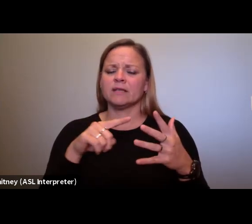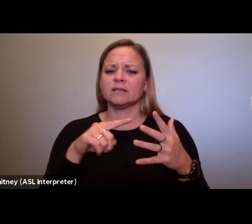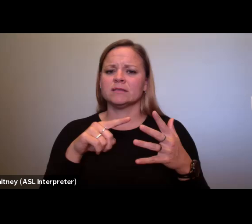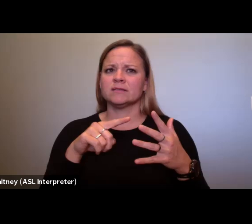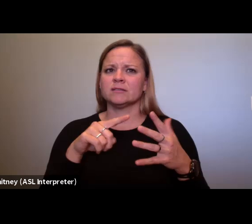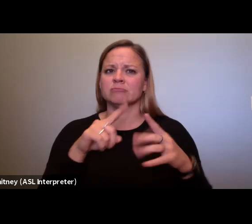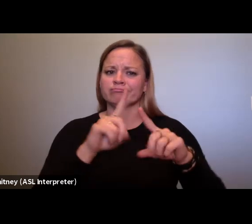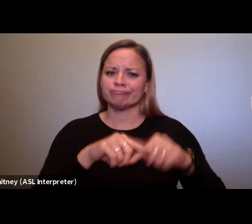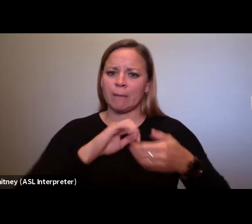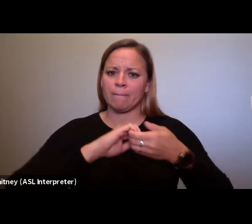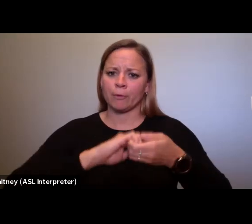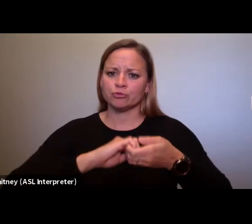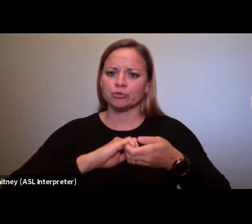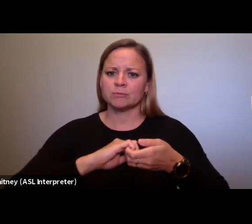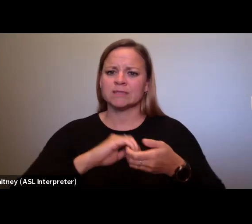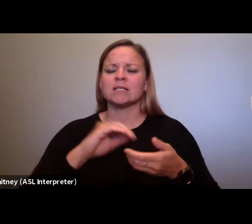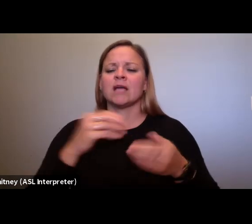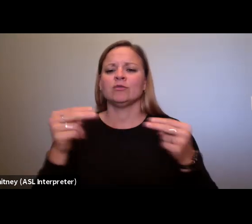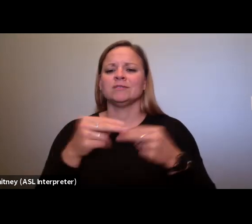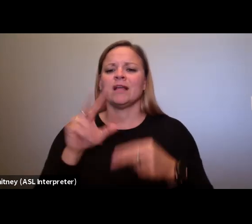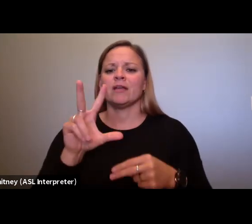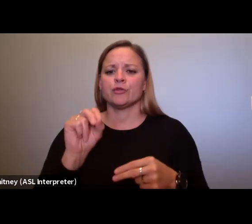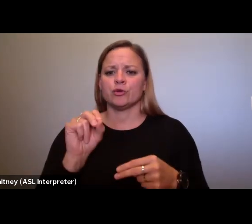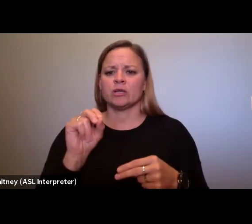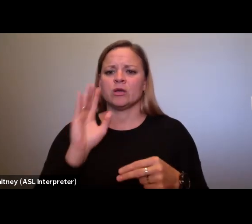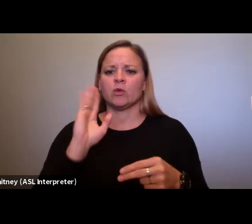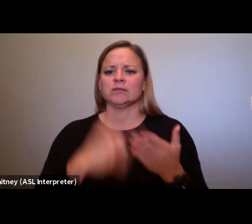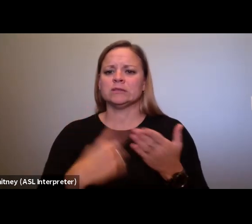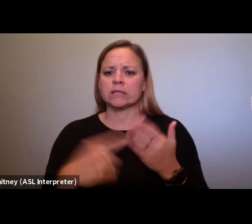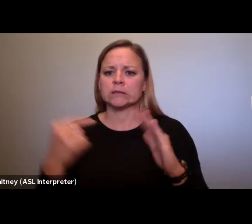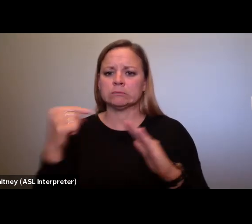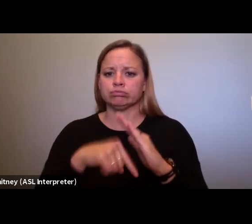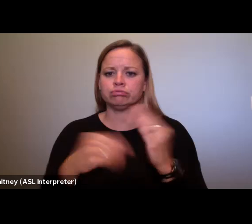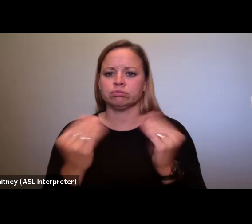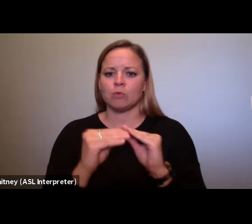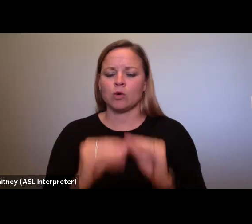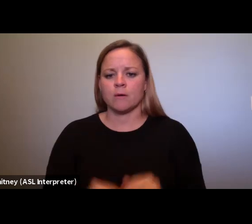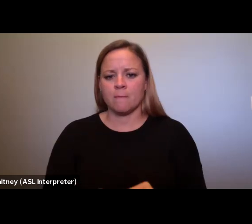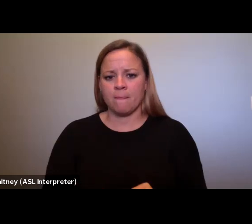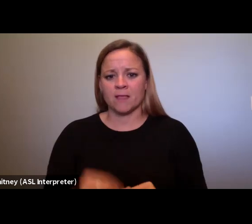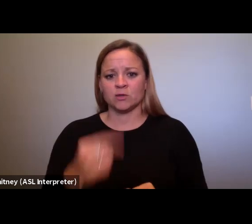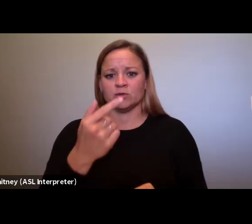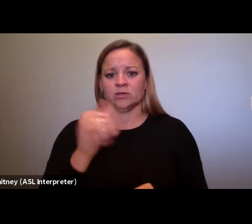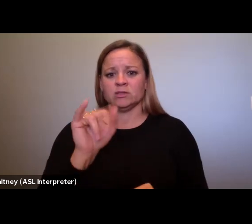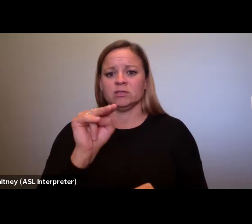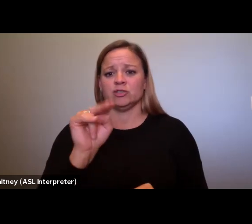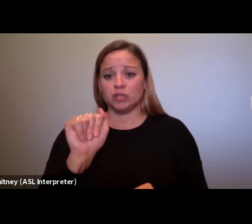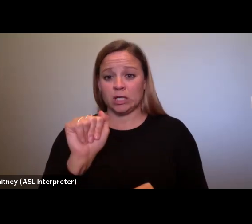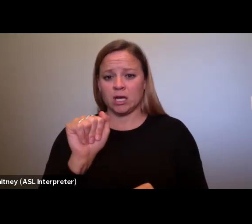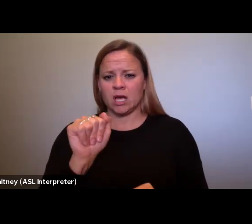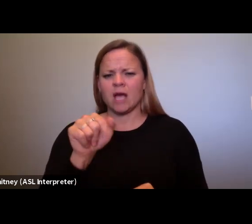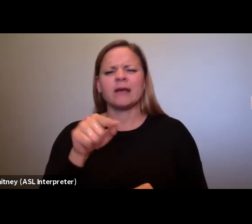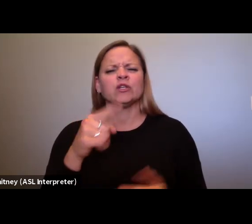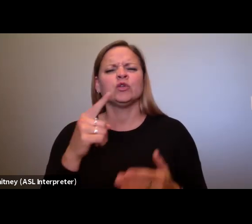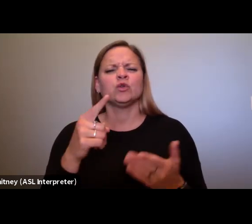So I'm actually going to go ahead to slide 30, where we're going to talk about that a little bit more. So coming back to you, Gina, and you covered some of this in